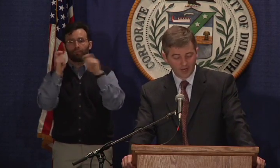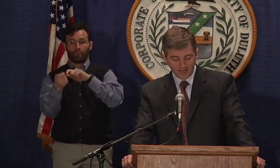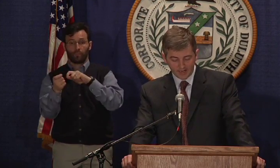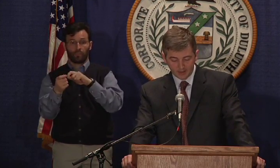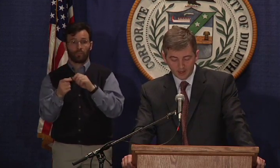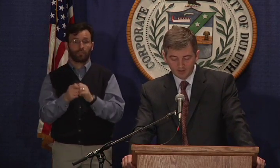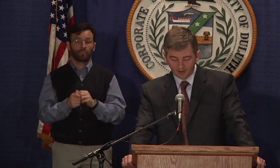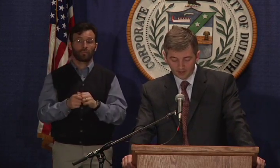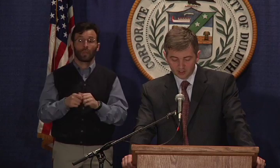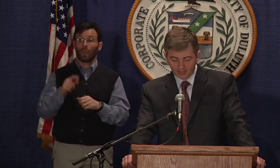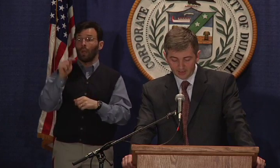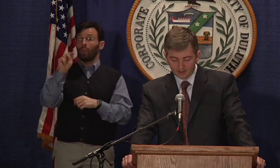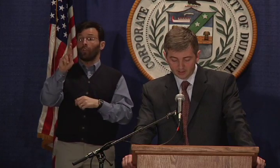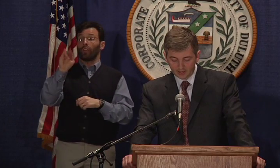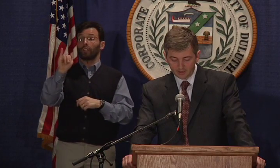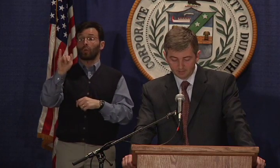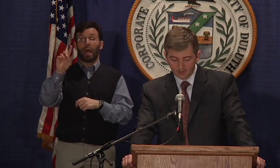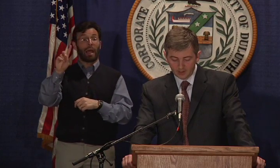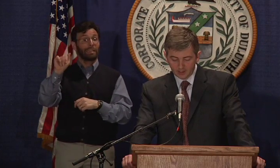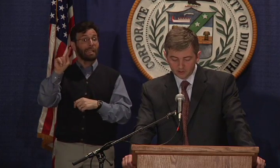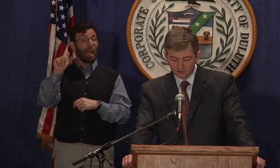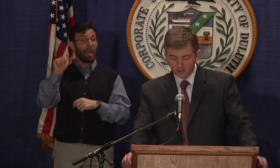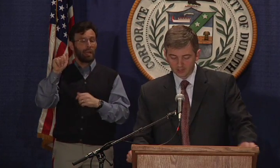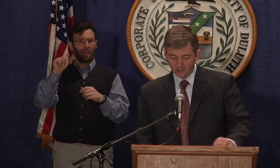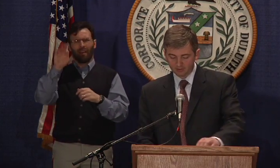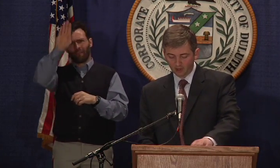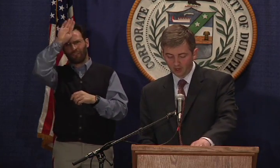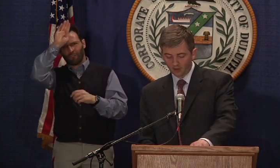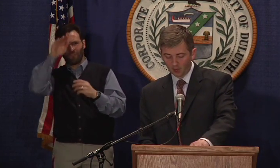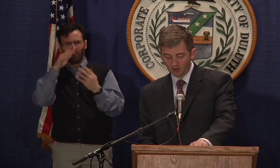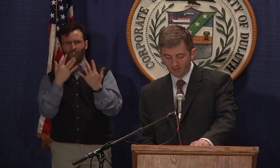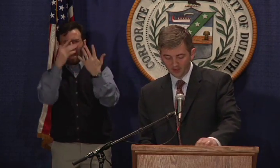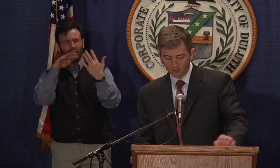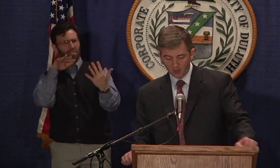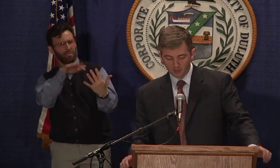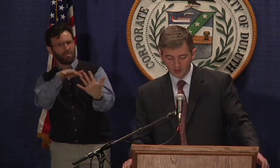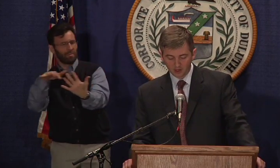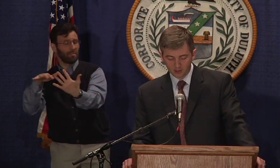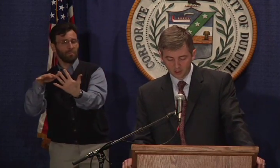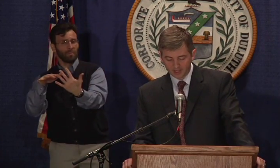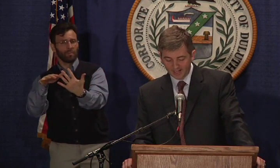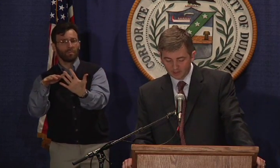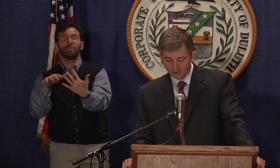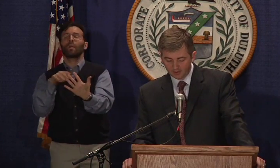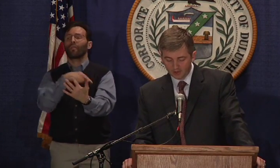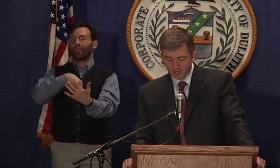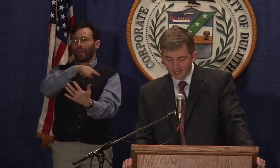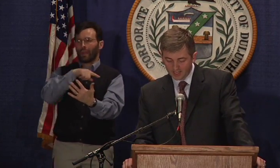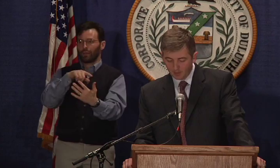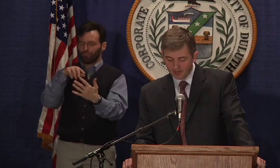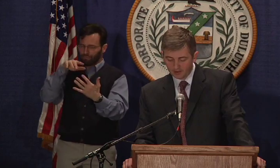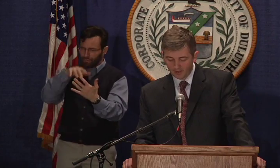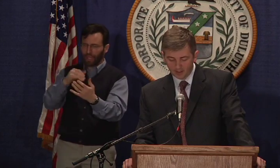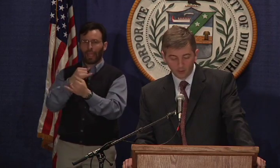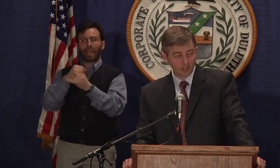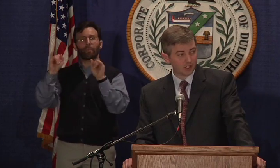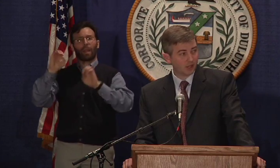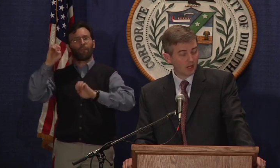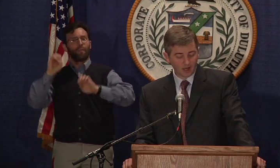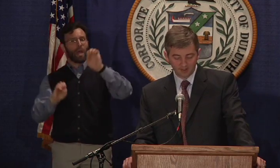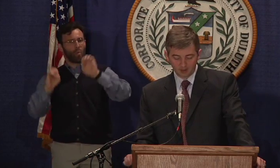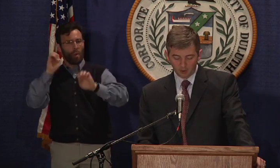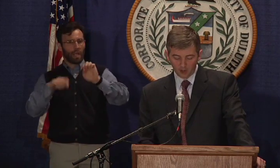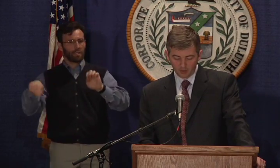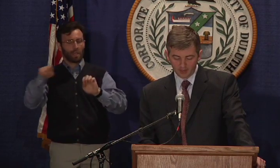of the Tri-Data Fire Study. Chief Strongatharm and the Fire Department undertook a data-driven, independent